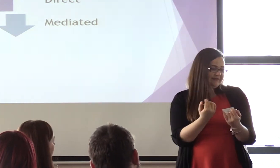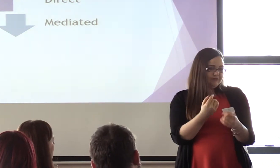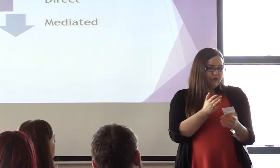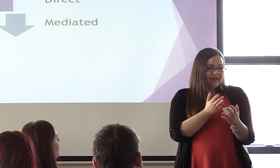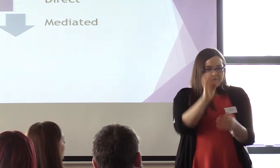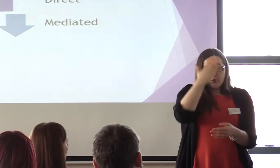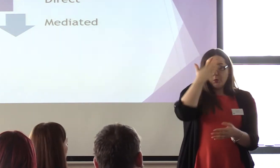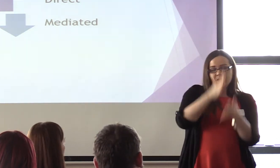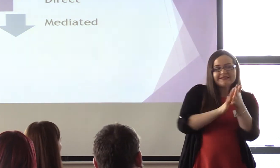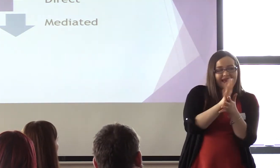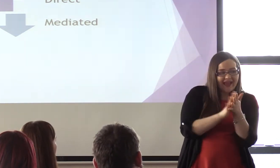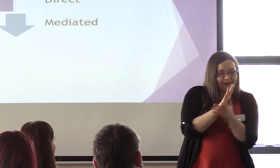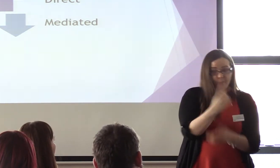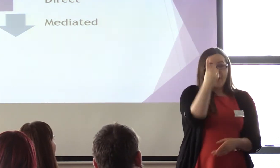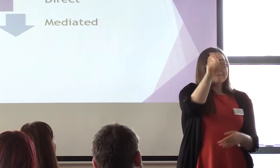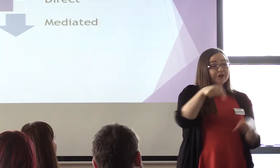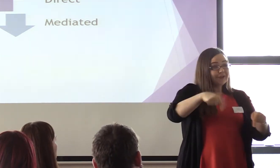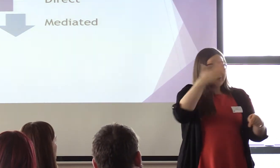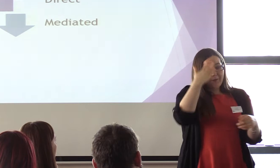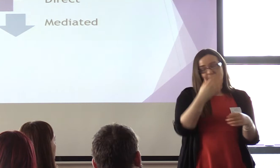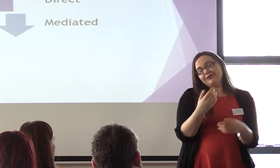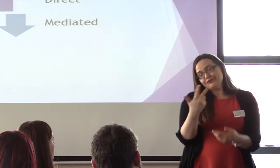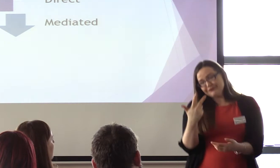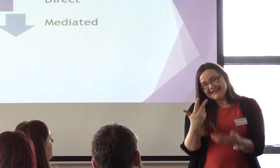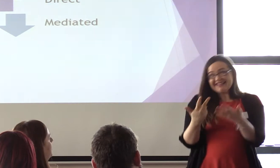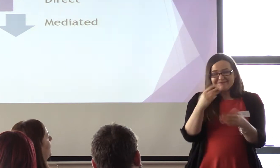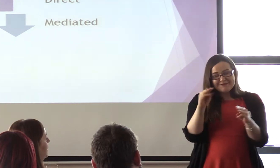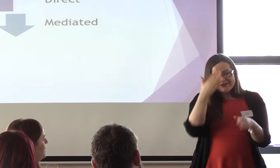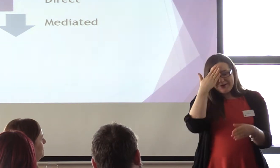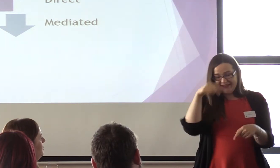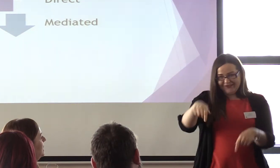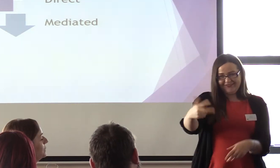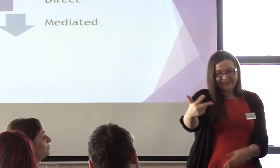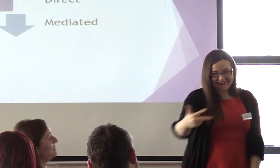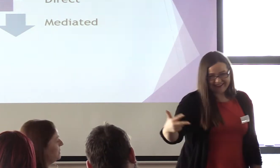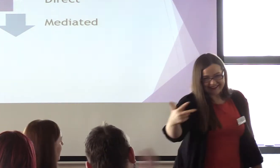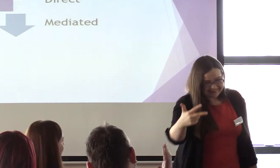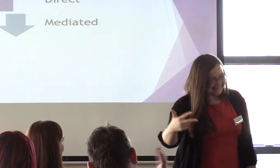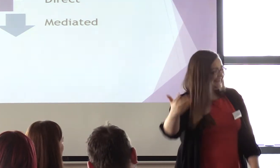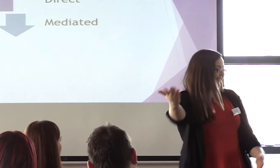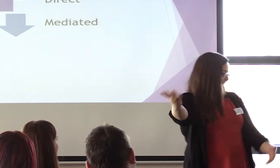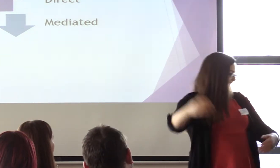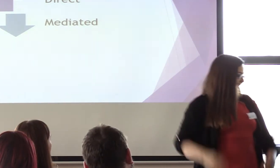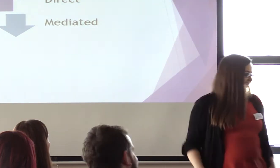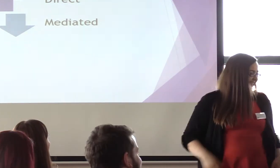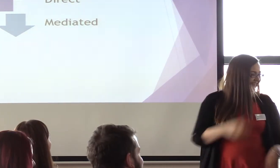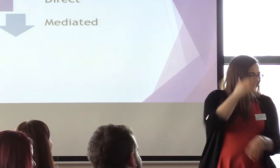the full overall I suppose kind of picture. There's I suppose 3 people here who understand sign language, the 2 interpreters